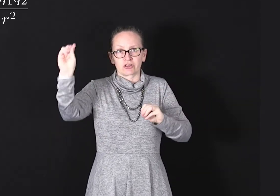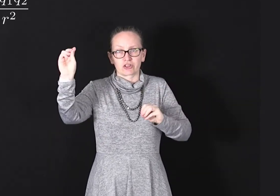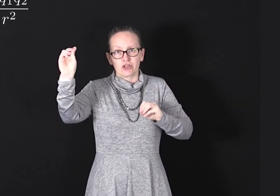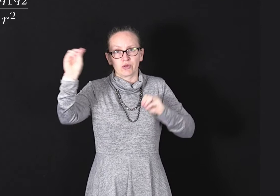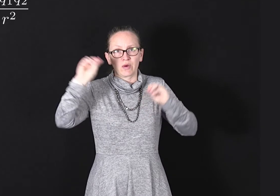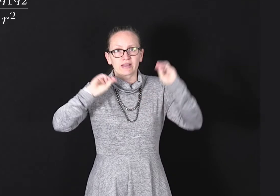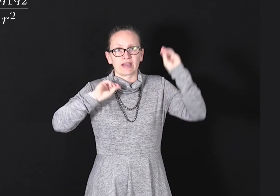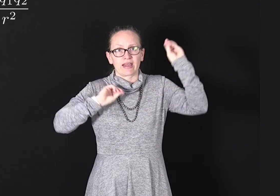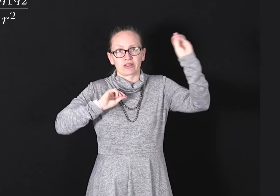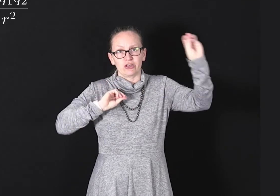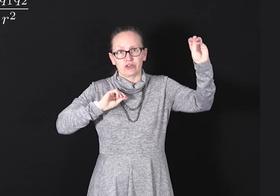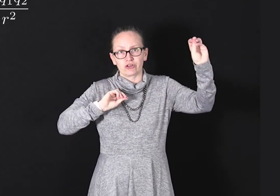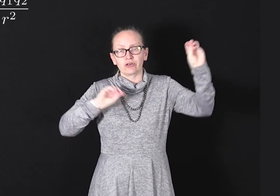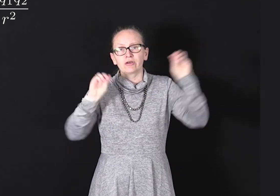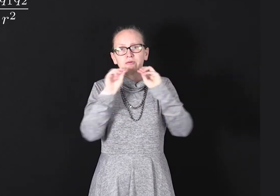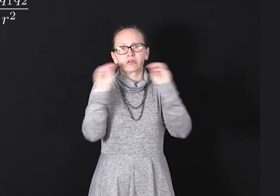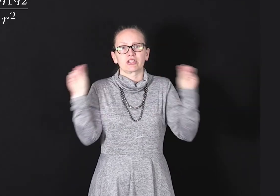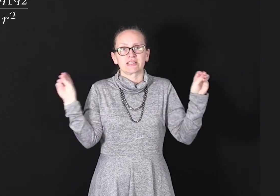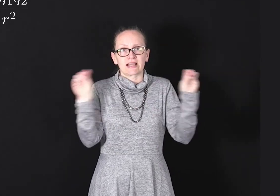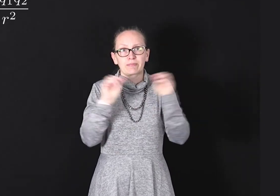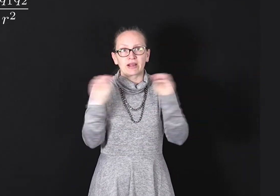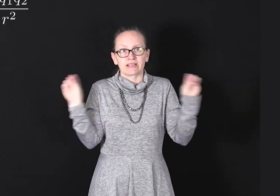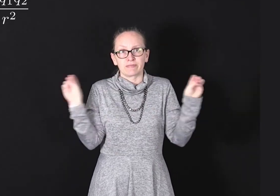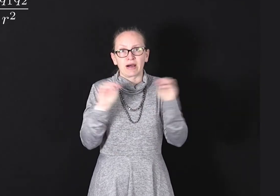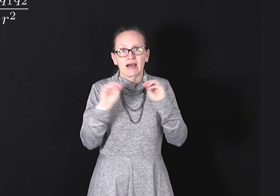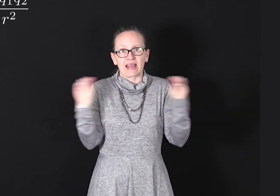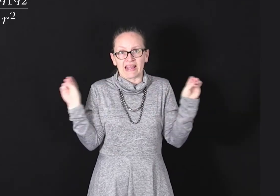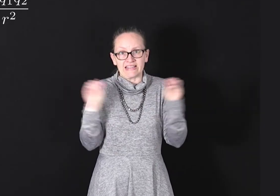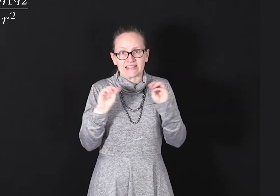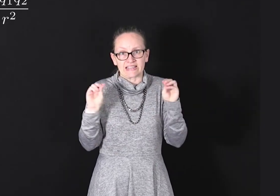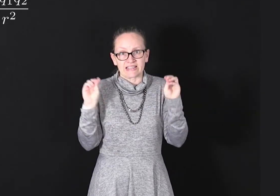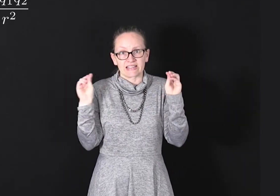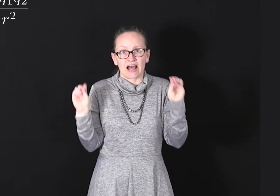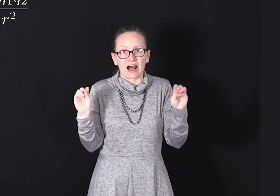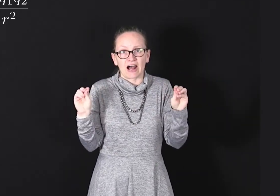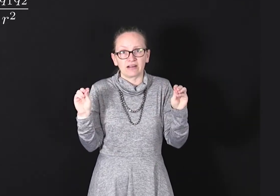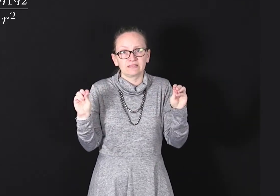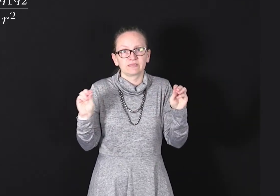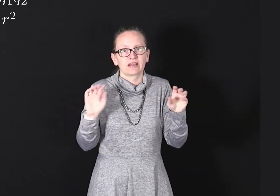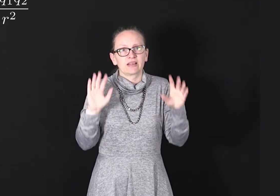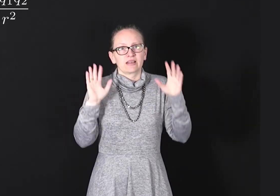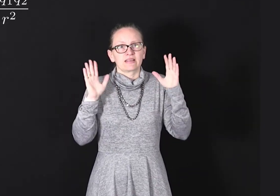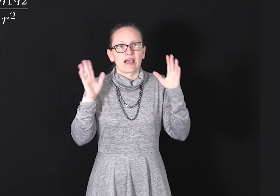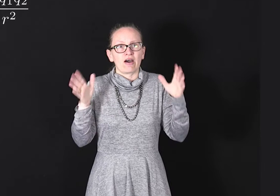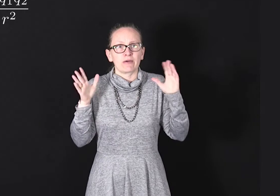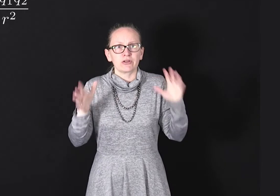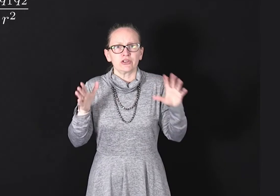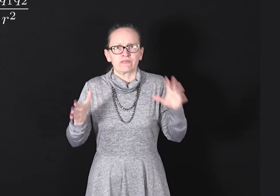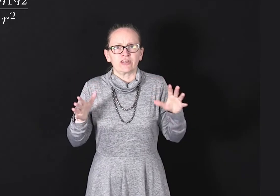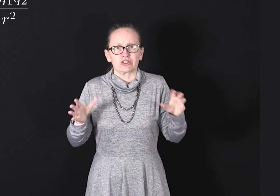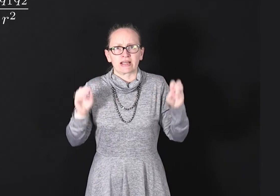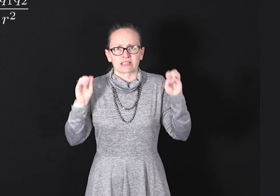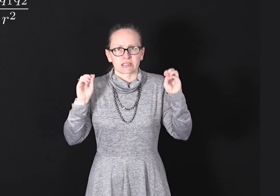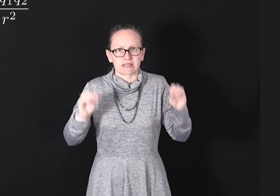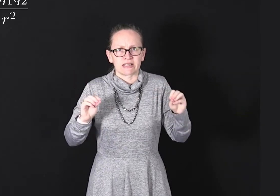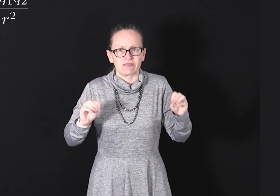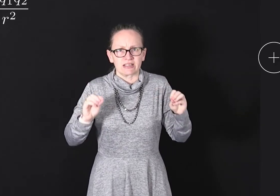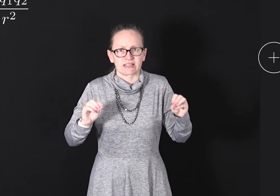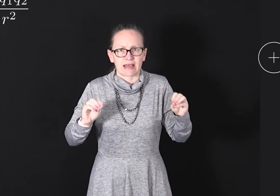Q1 and Q2, which is separated by a distance R. Now, I want you to visualize a specific example